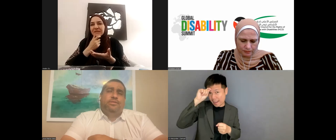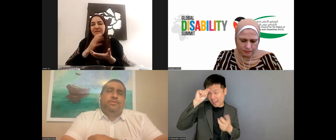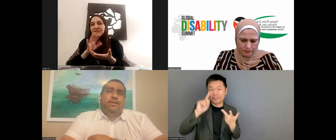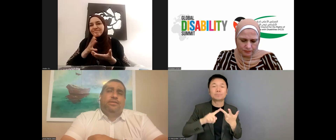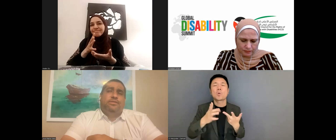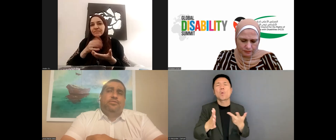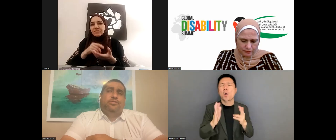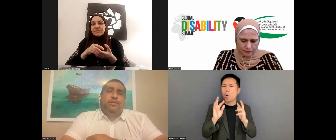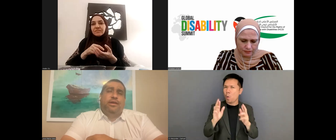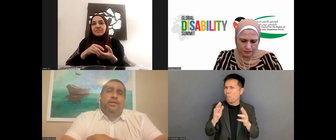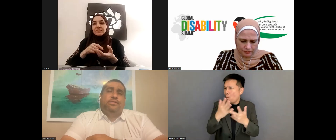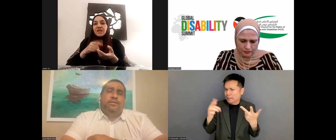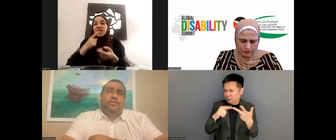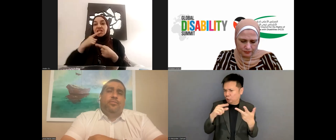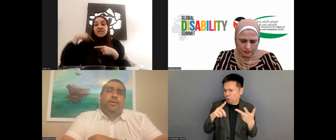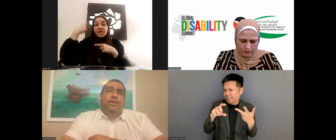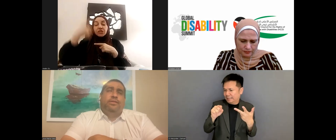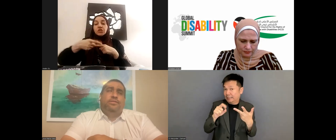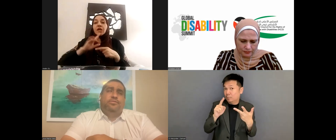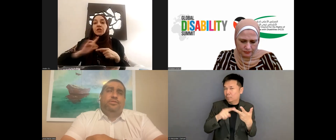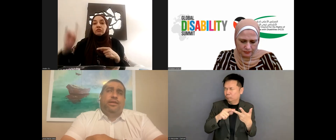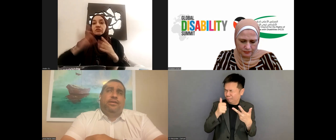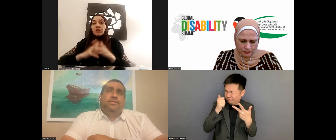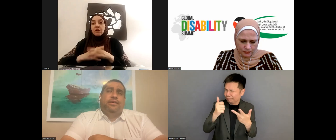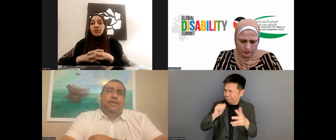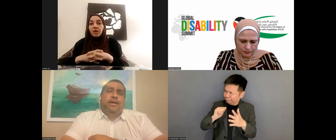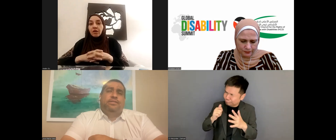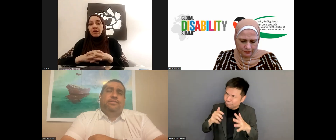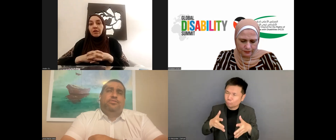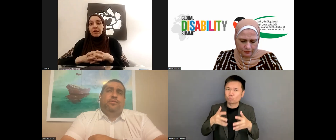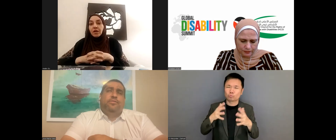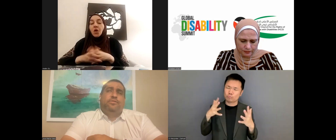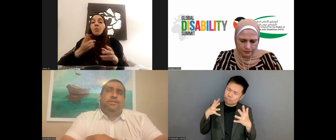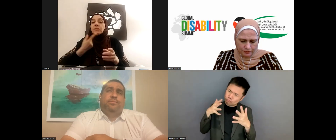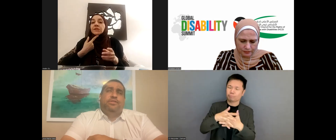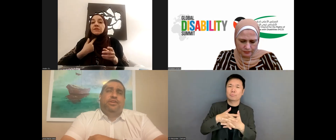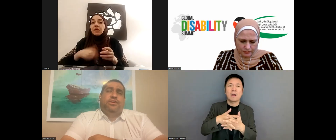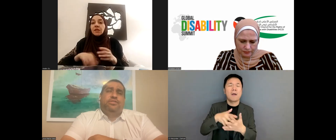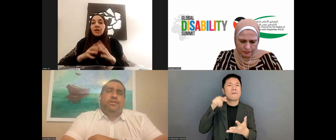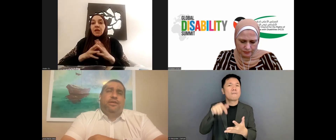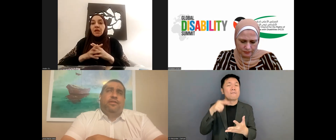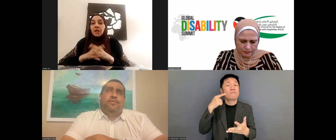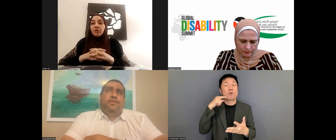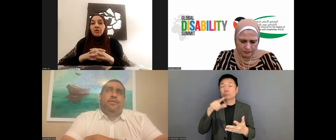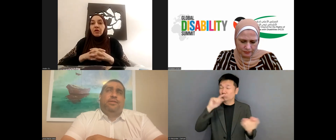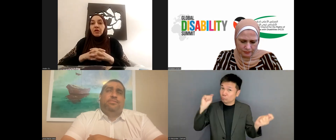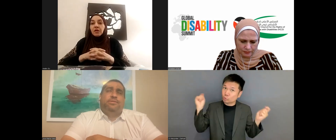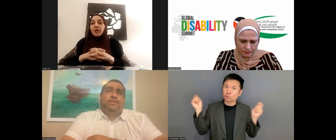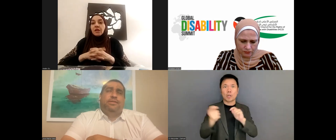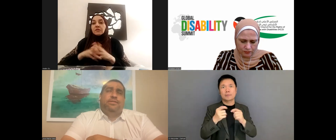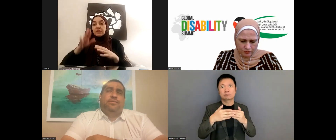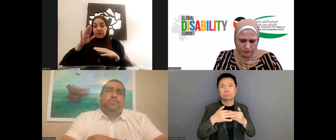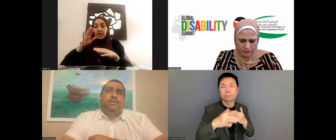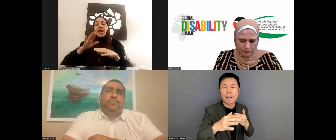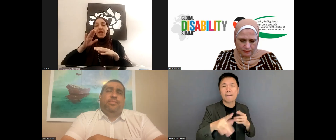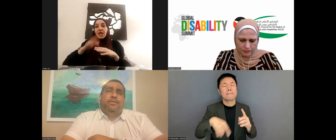will institutionalize or be institutionalized as the tool for systemic change and further investment